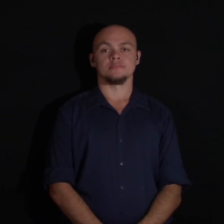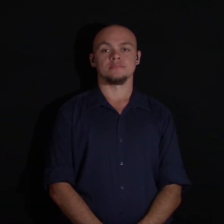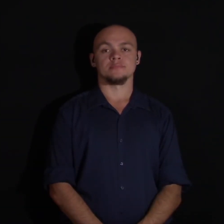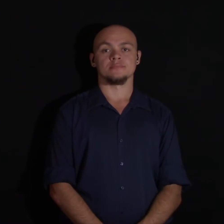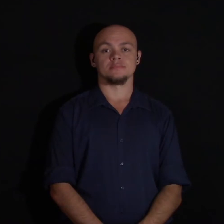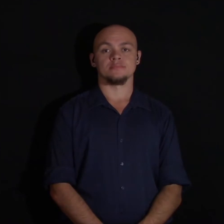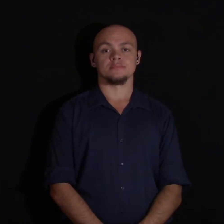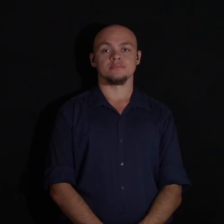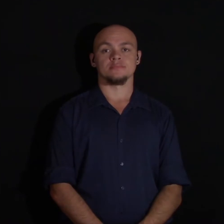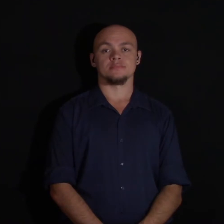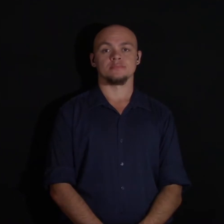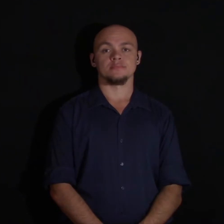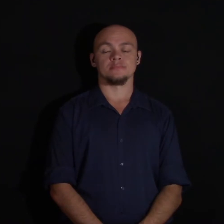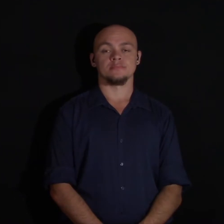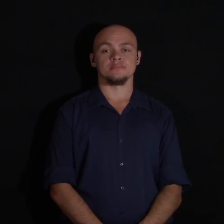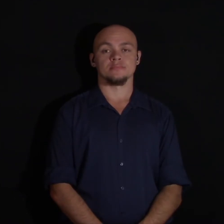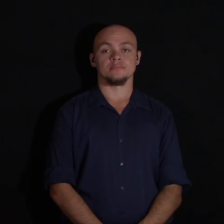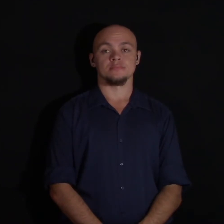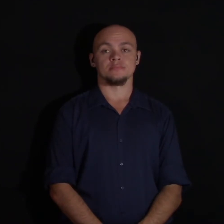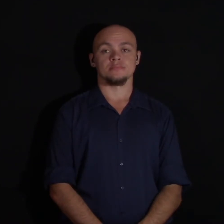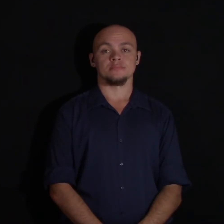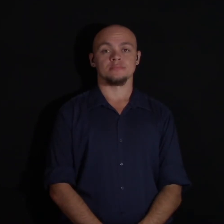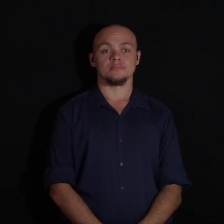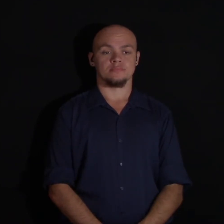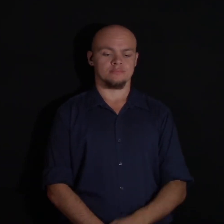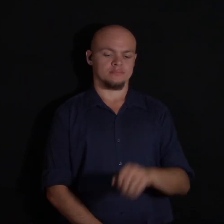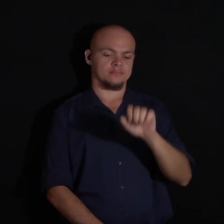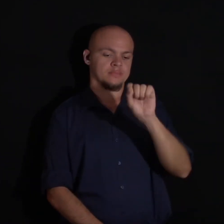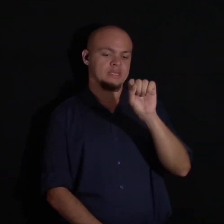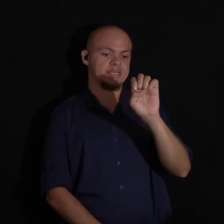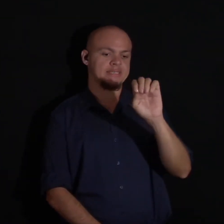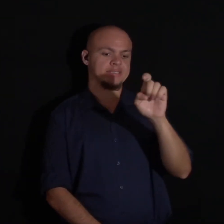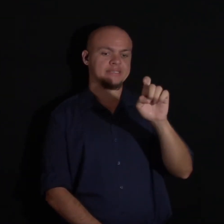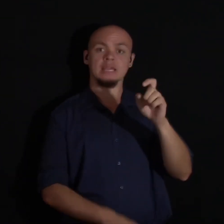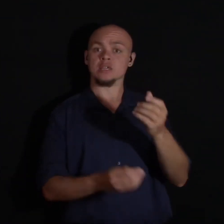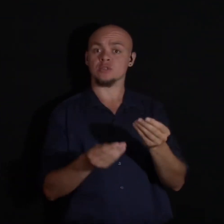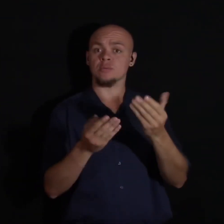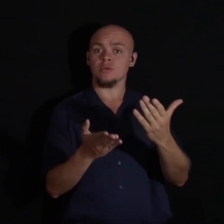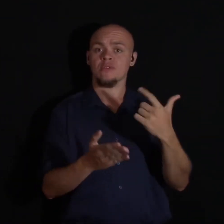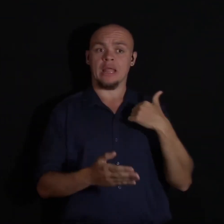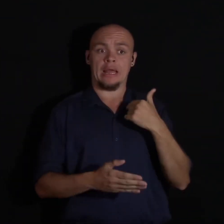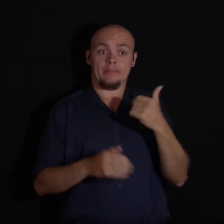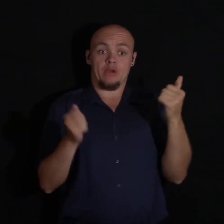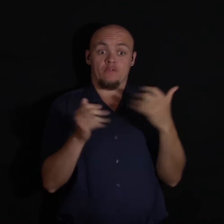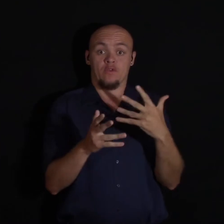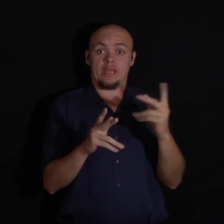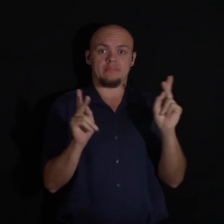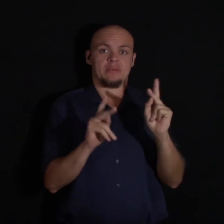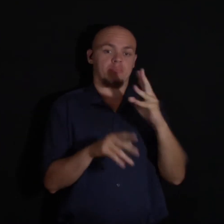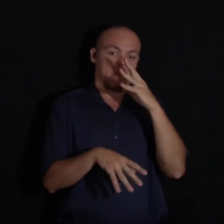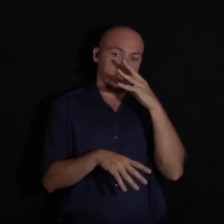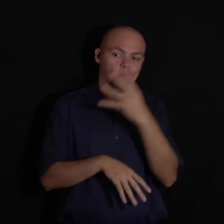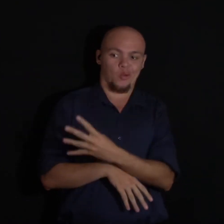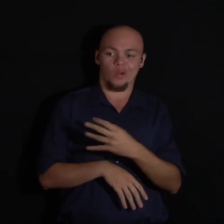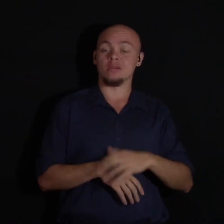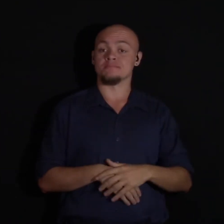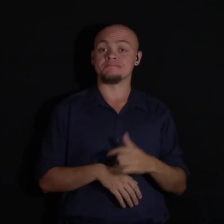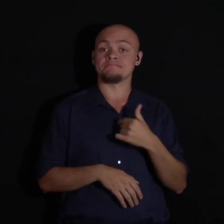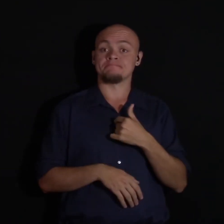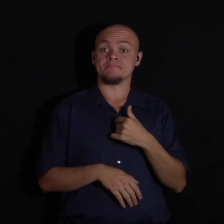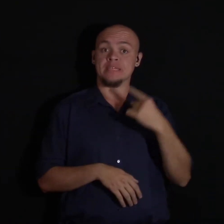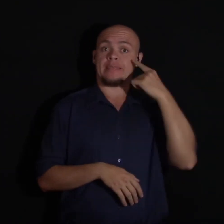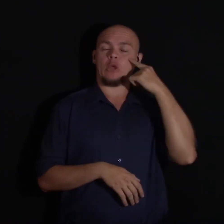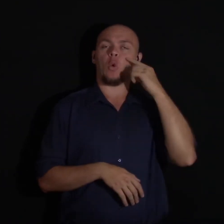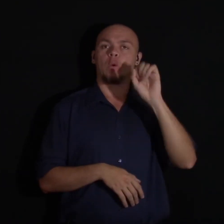am afraid that we have turned our back on what sex has to give us. I am afraid that sex is becoming an endangered species.